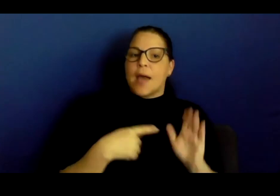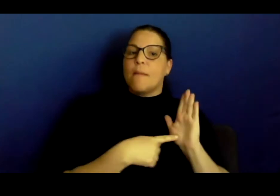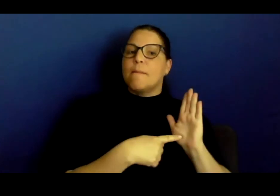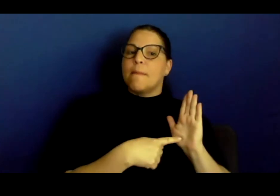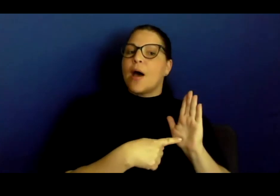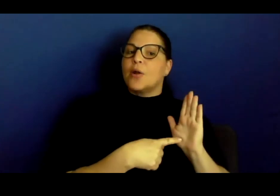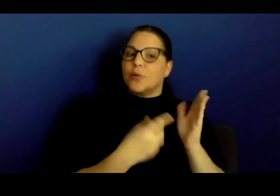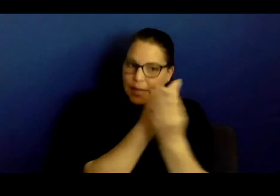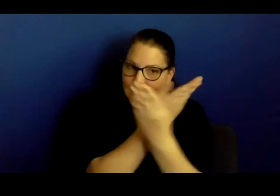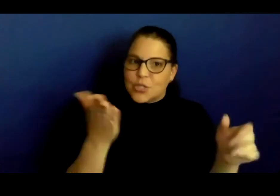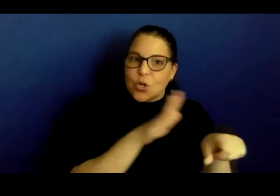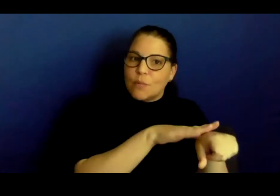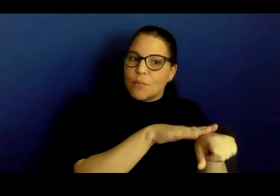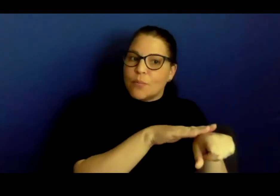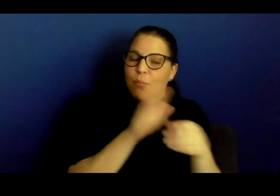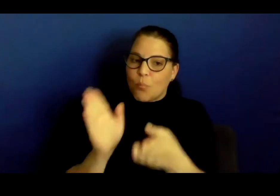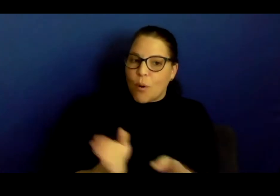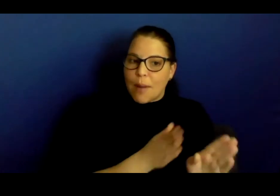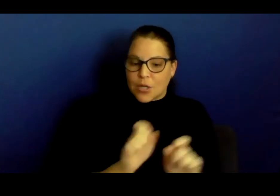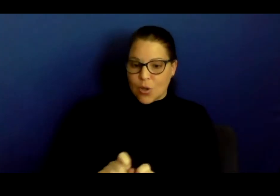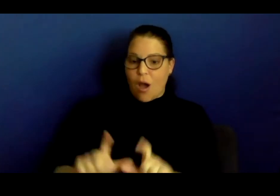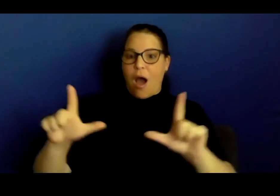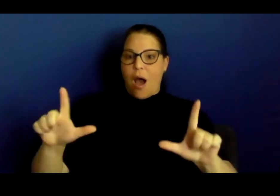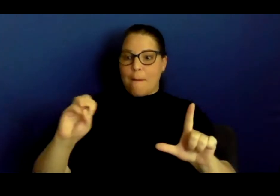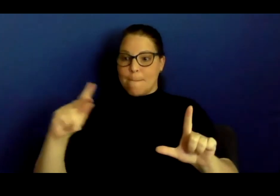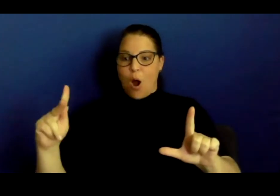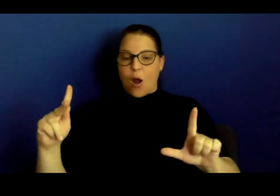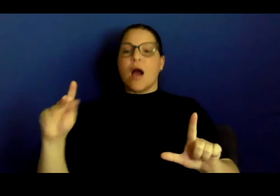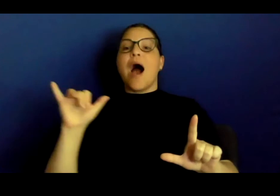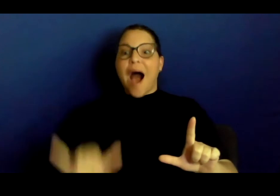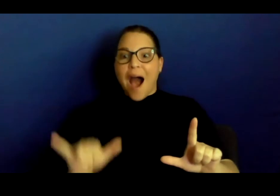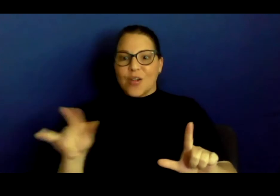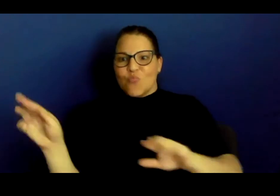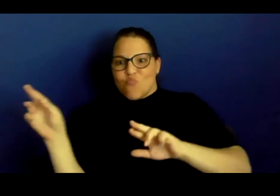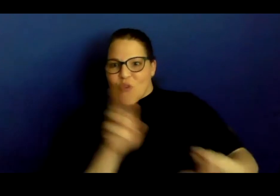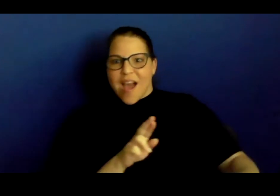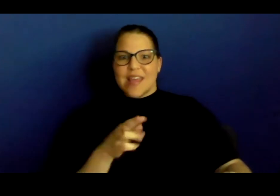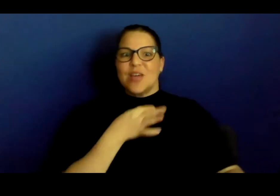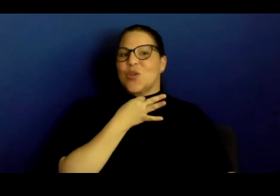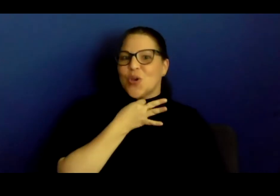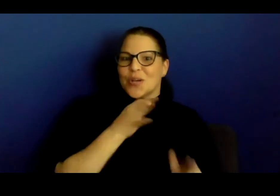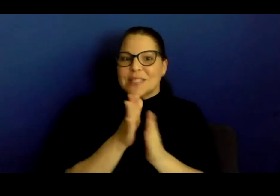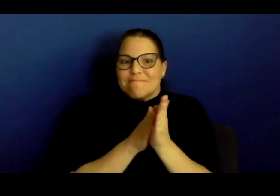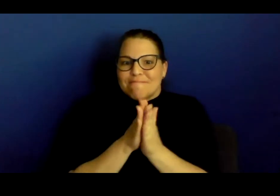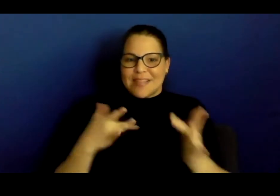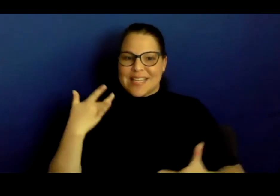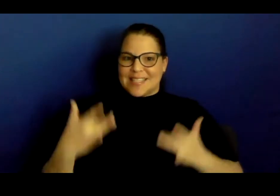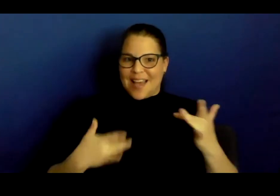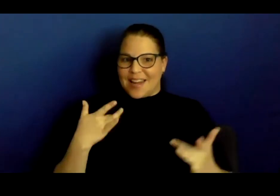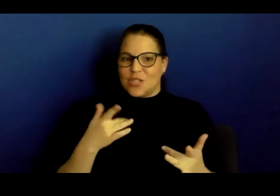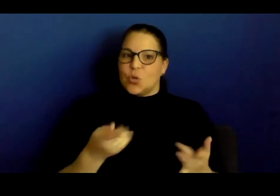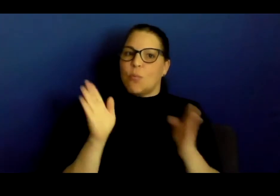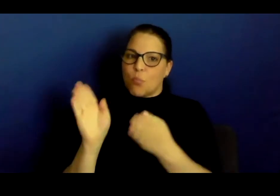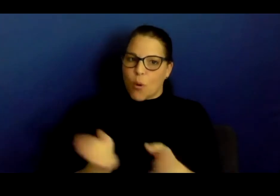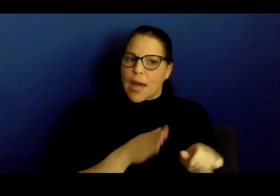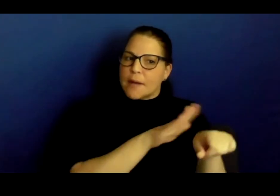for it. So then when he came to the screen, you were ready for it. You were curious. You were thirsty to see what was going to happen. So preparing your participant is